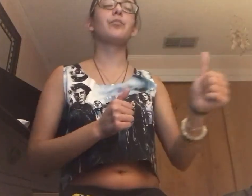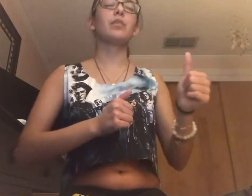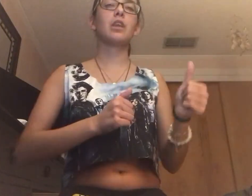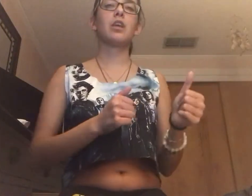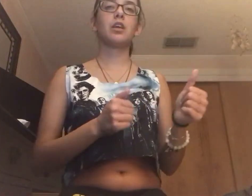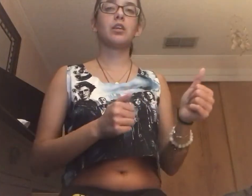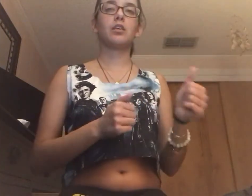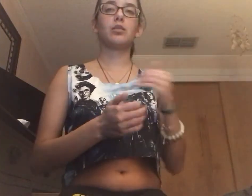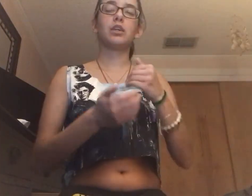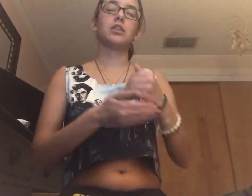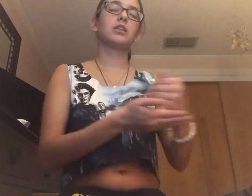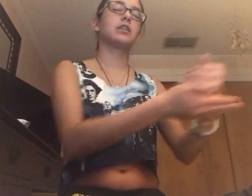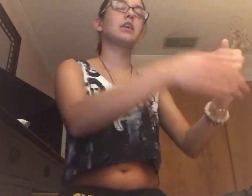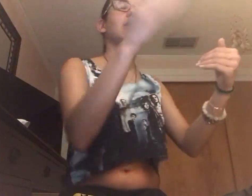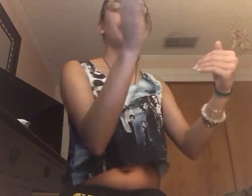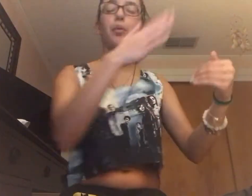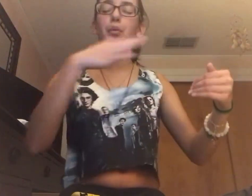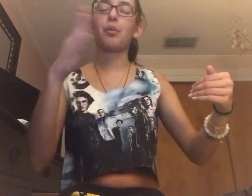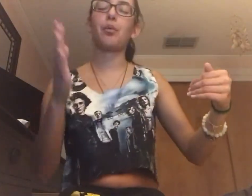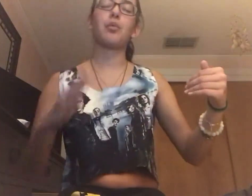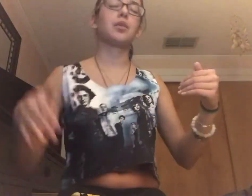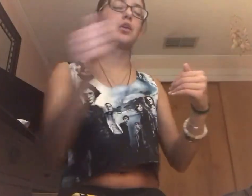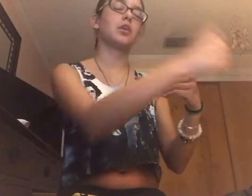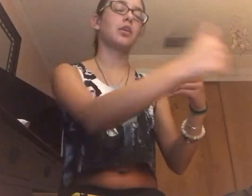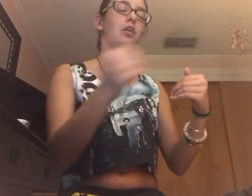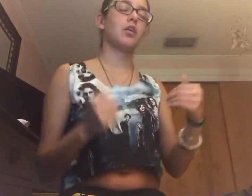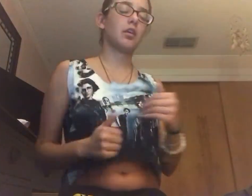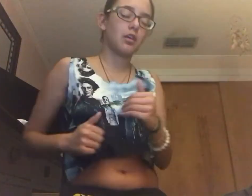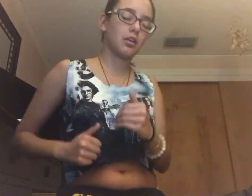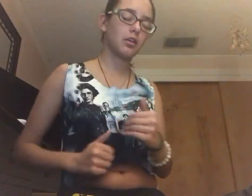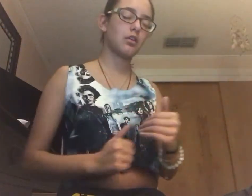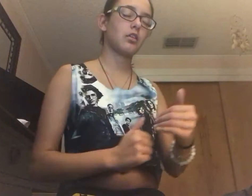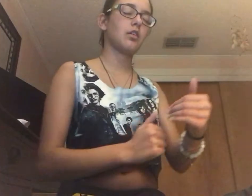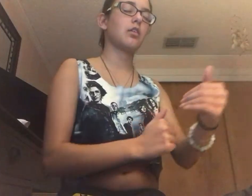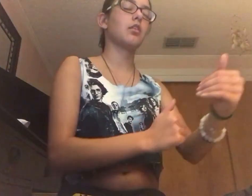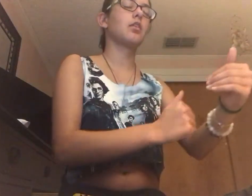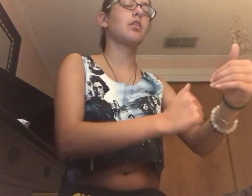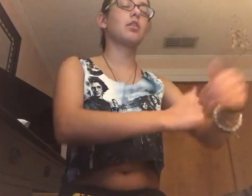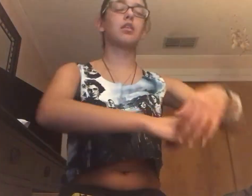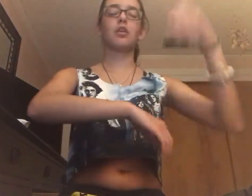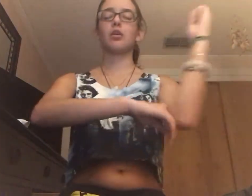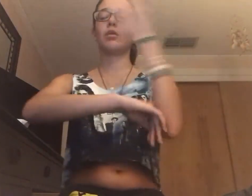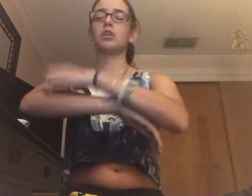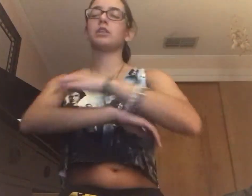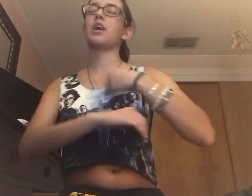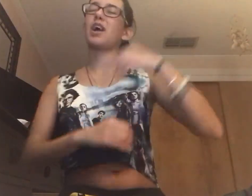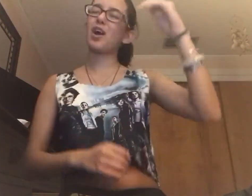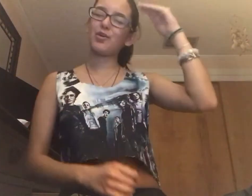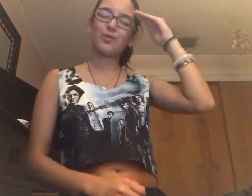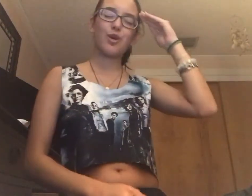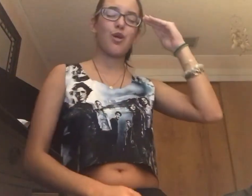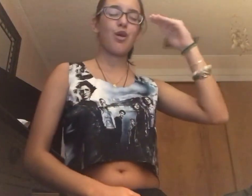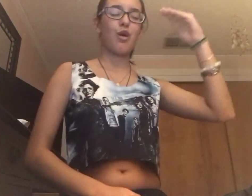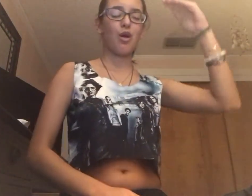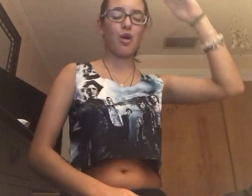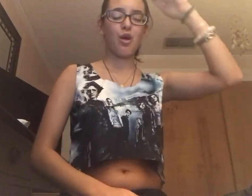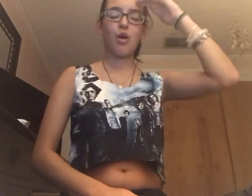If the wind in my sand The sea stays behind me They all know